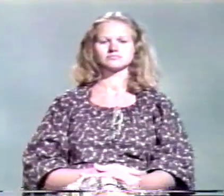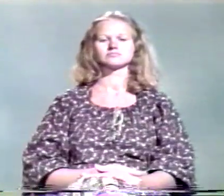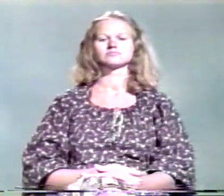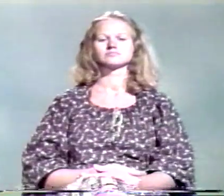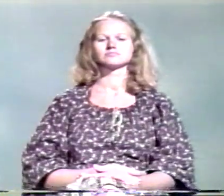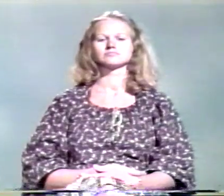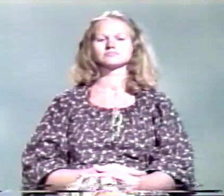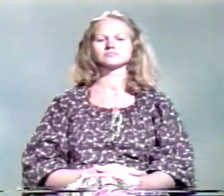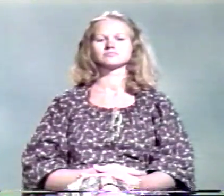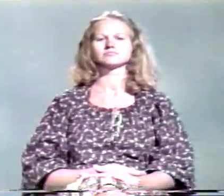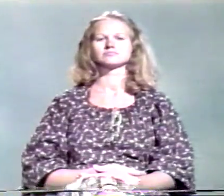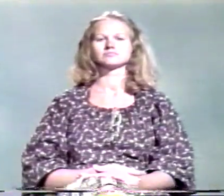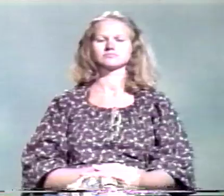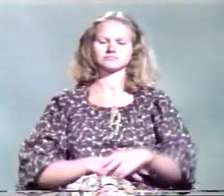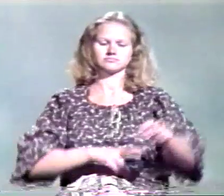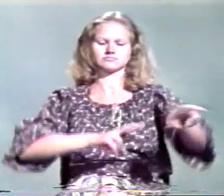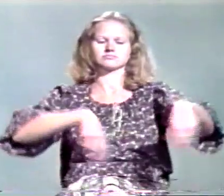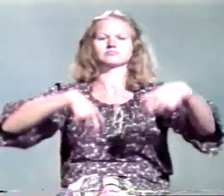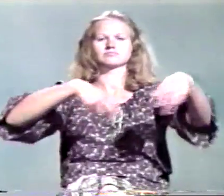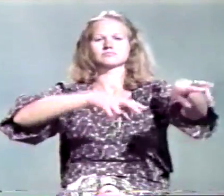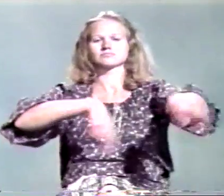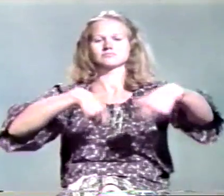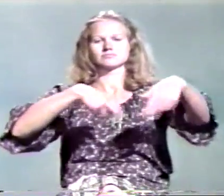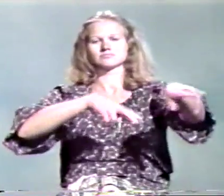A four-legged animal running.